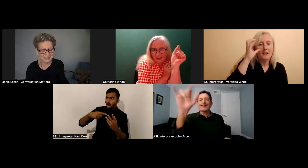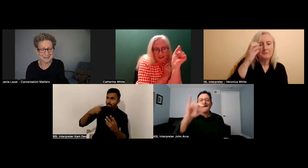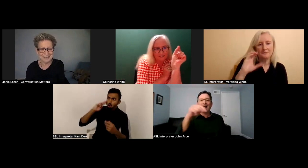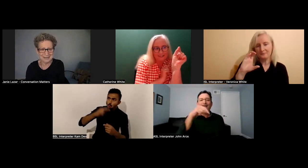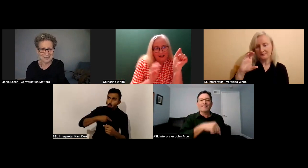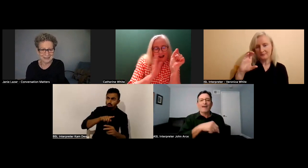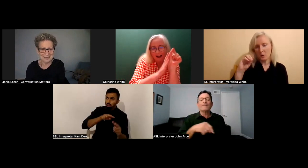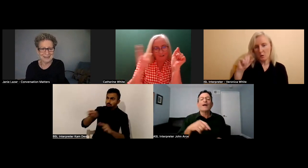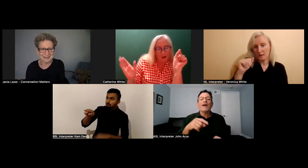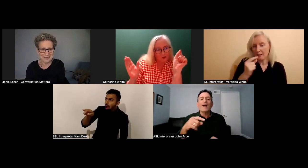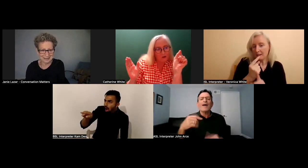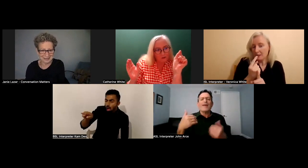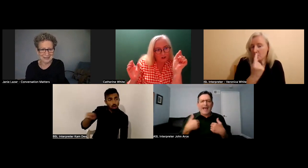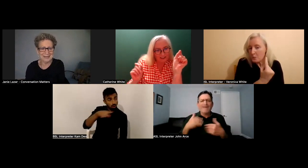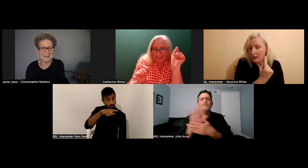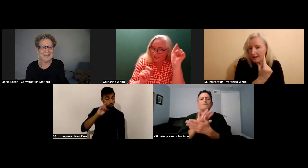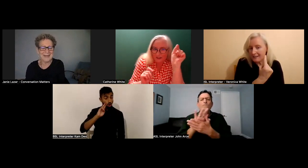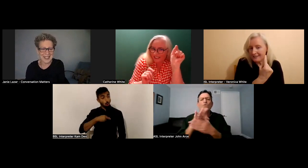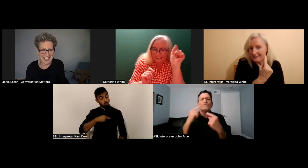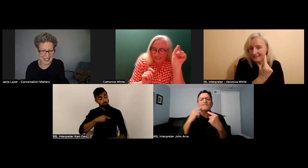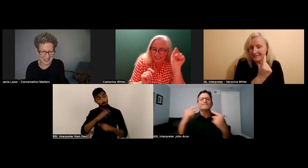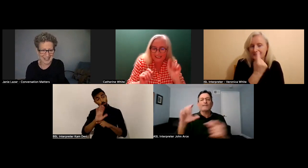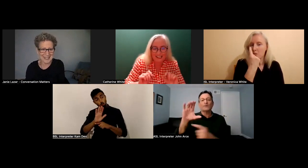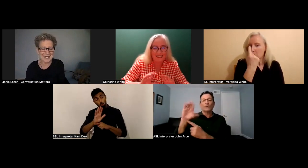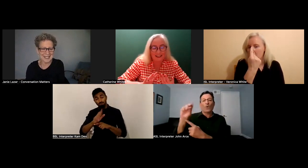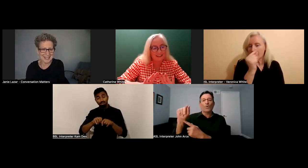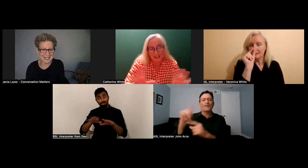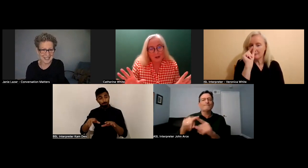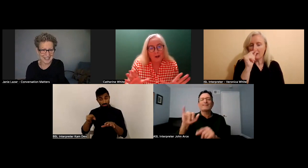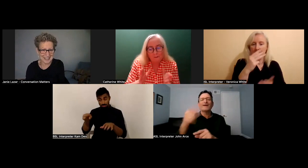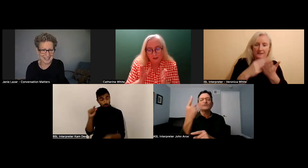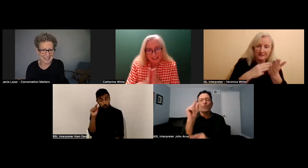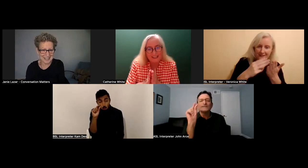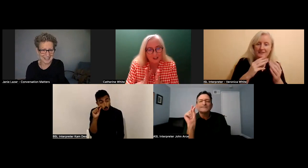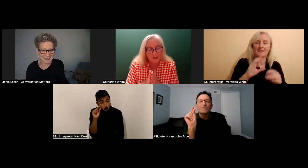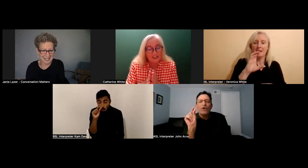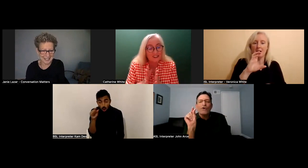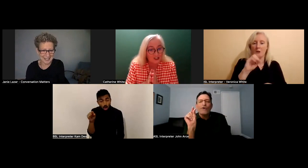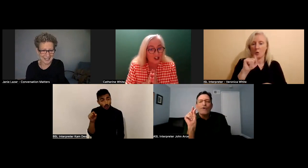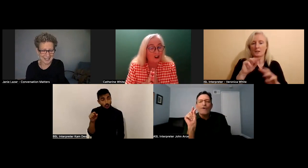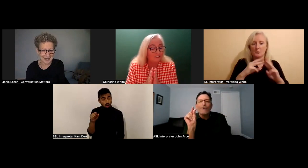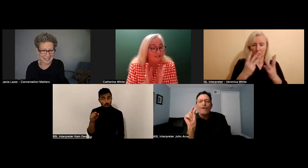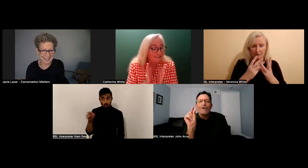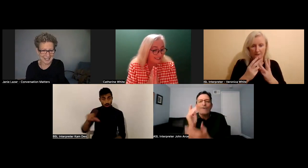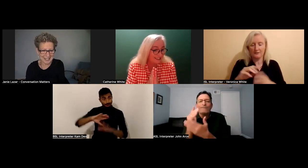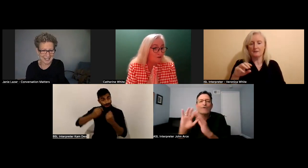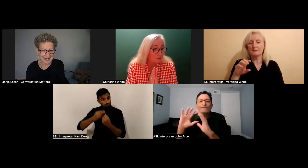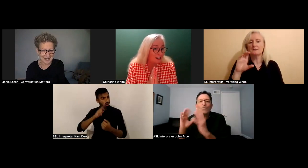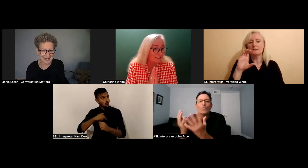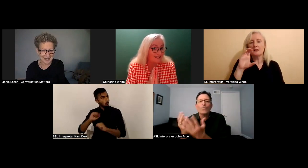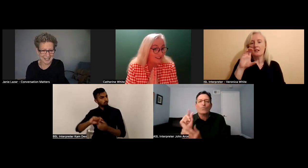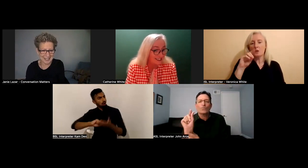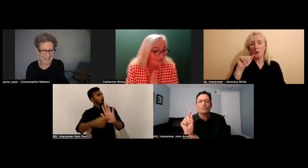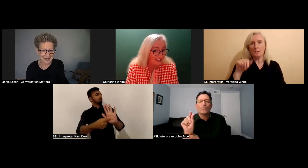tiny fraction of the Coda world. It's only a teeny tiny little thing. But I think coders deserve to see